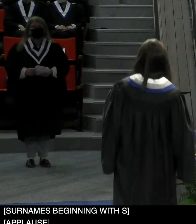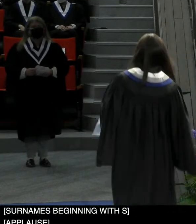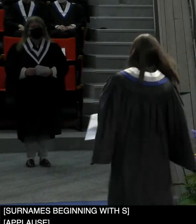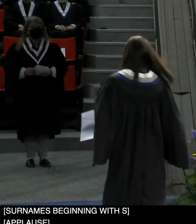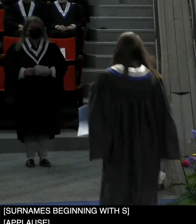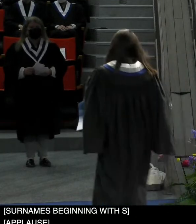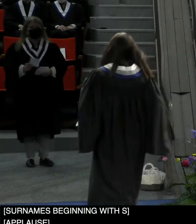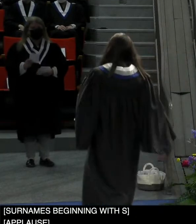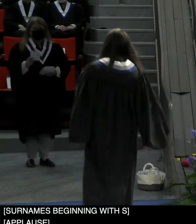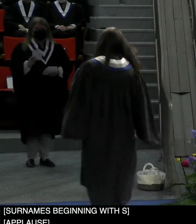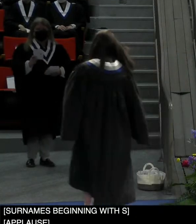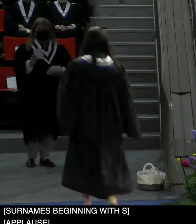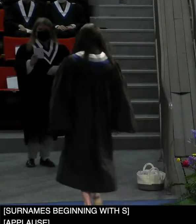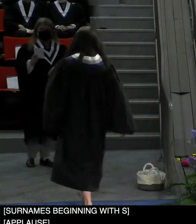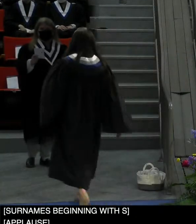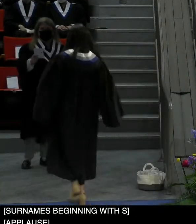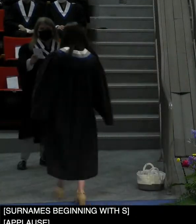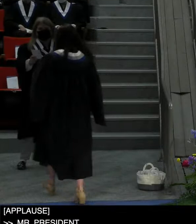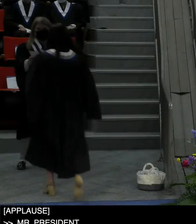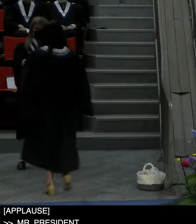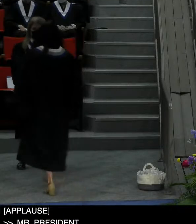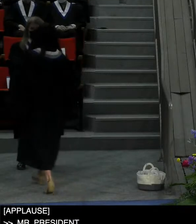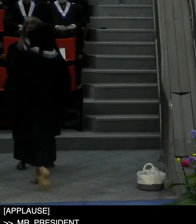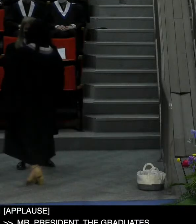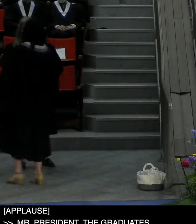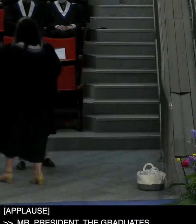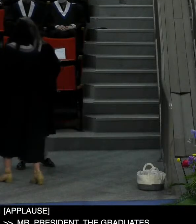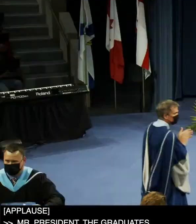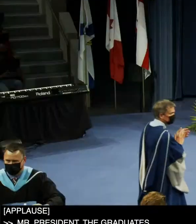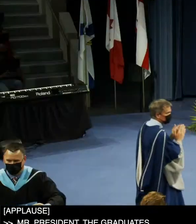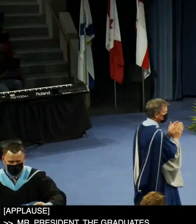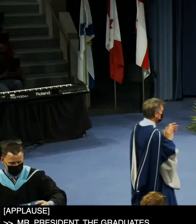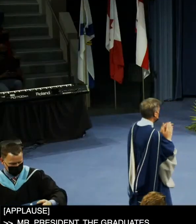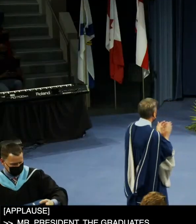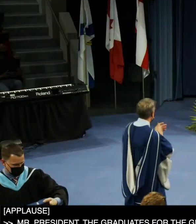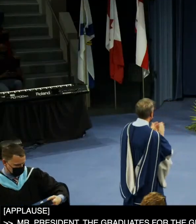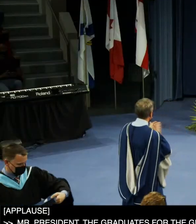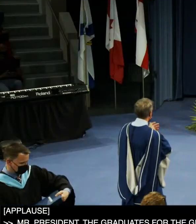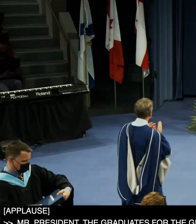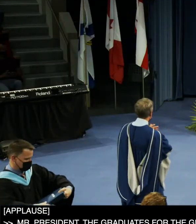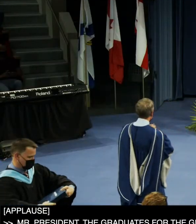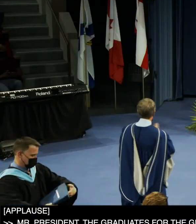Mr. President, the graduates for the Graduate Certificate in Digital Marketing.